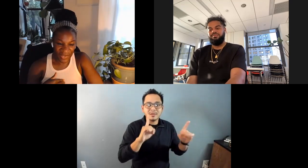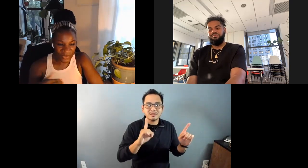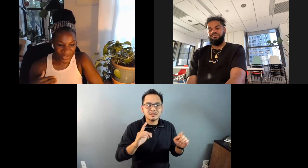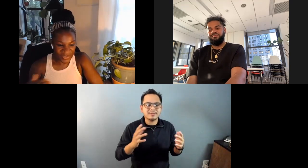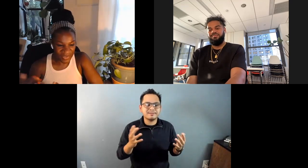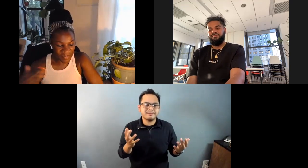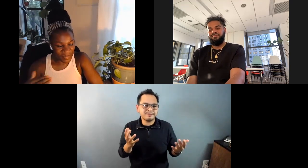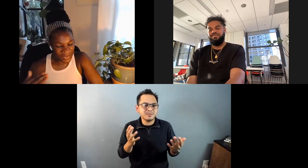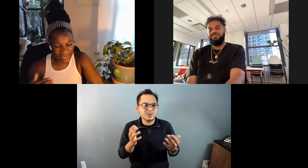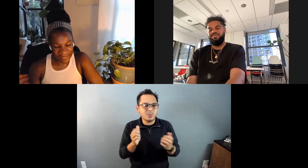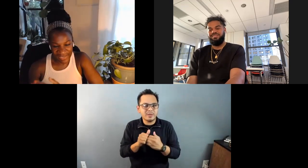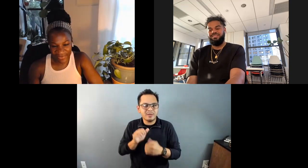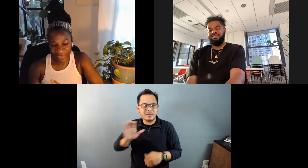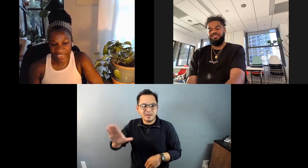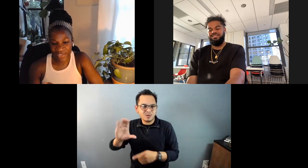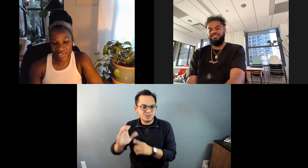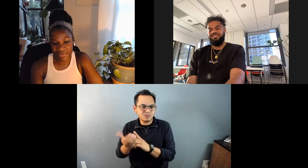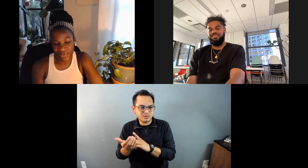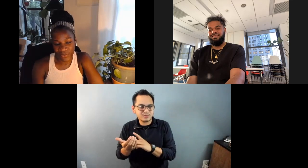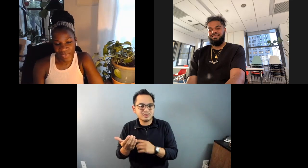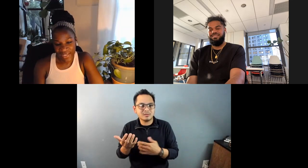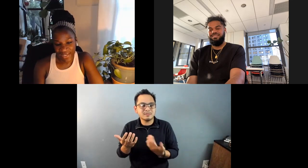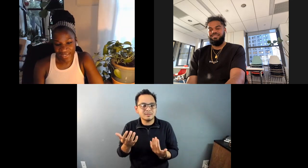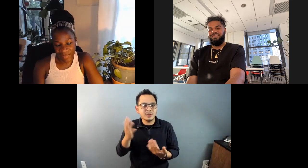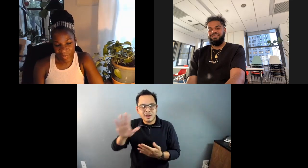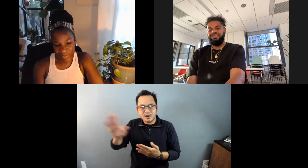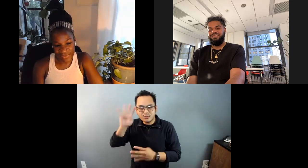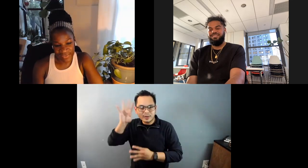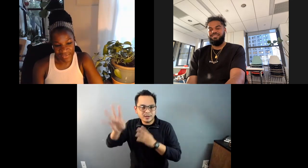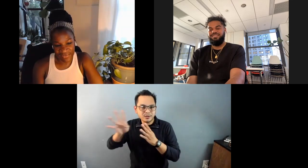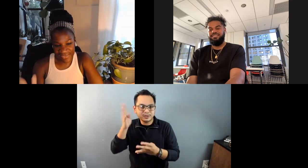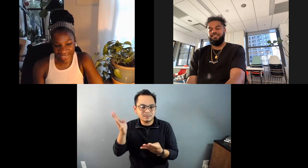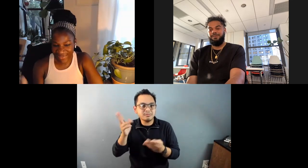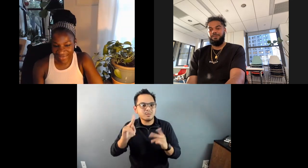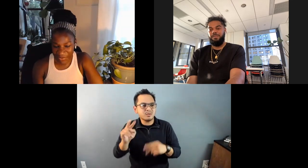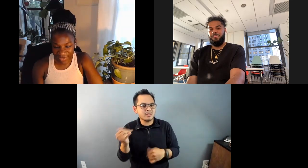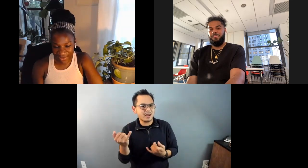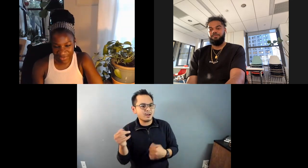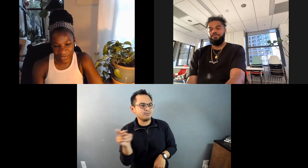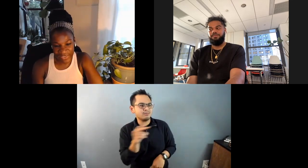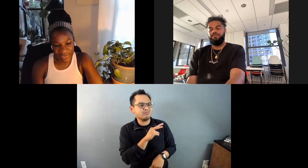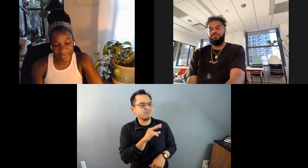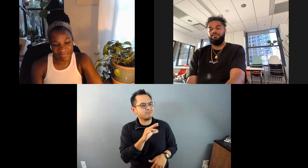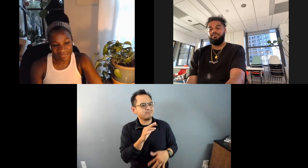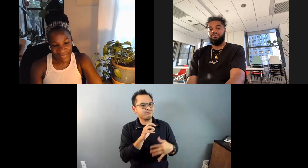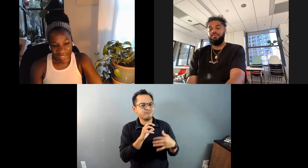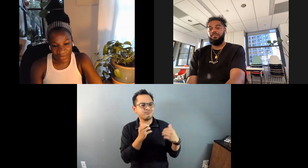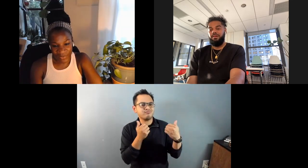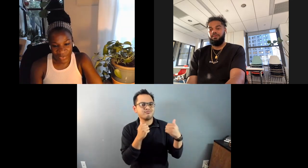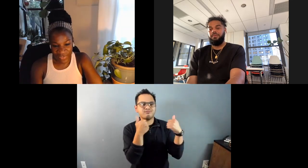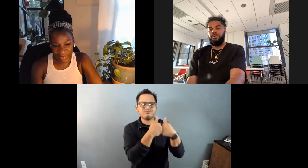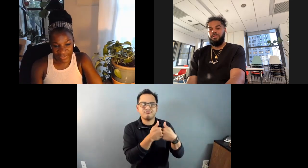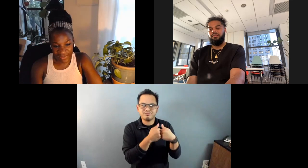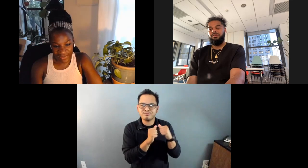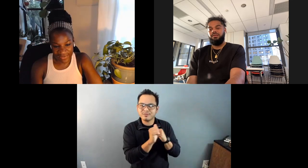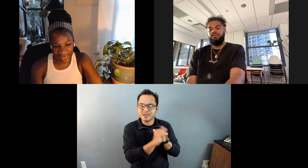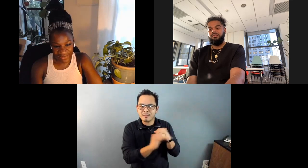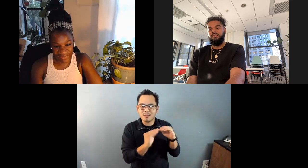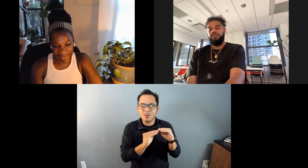my world, which relates to those worlds. The Somalian hijabi that you know never